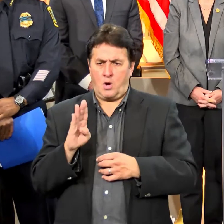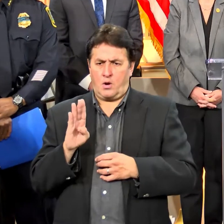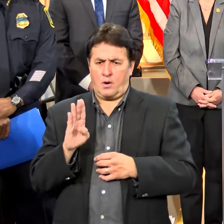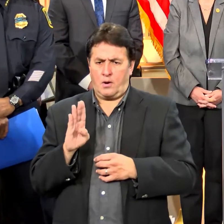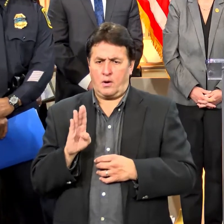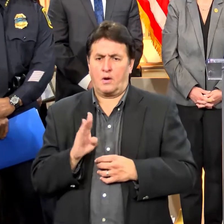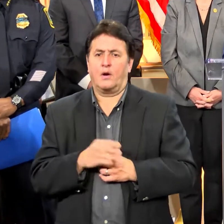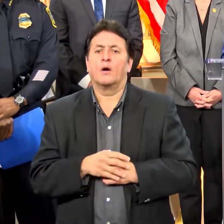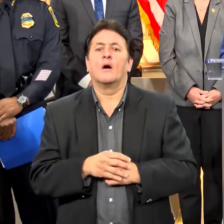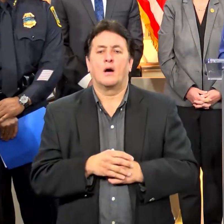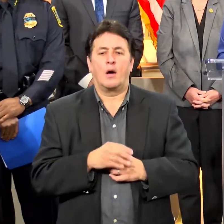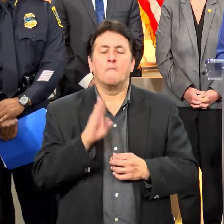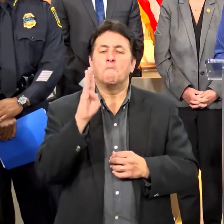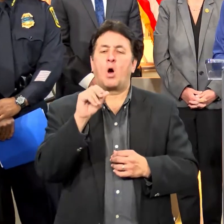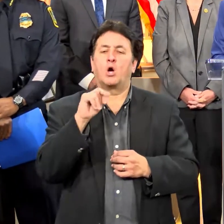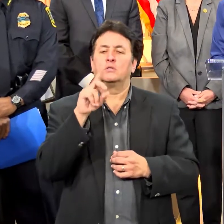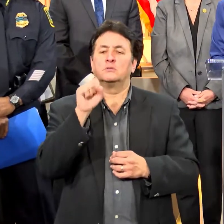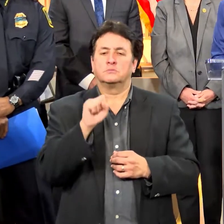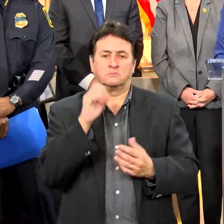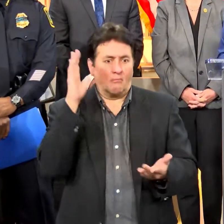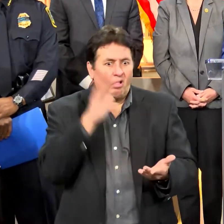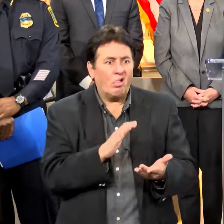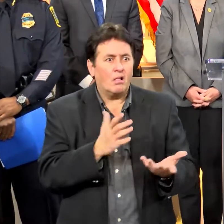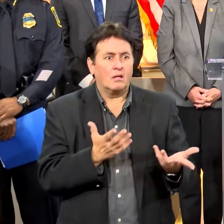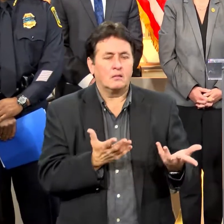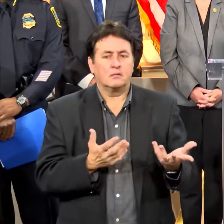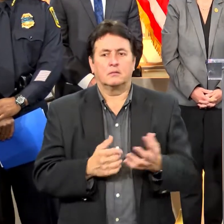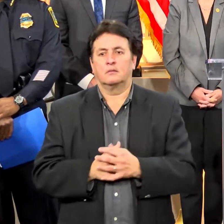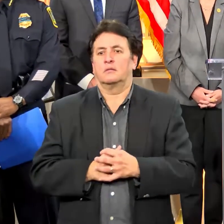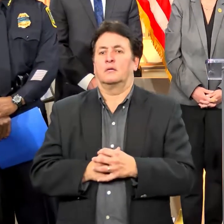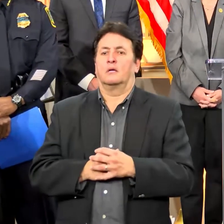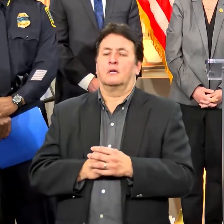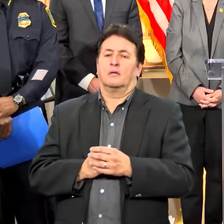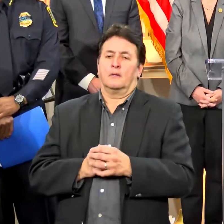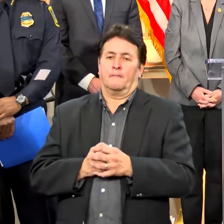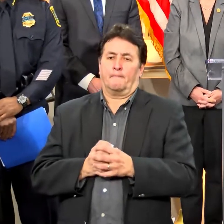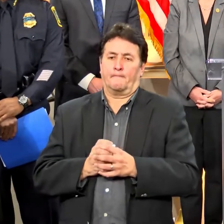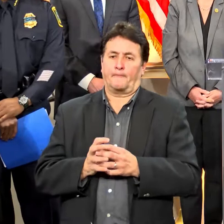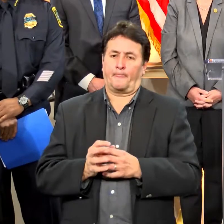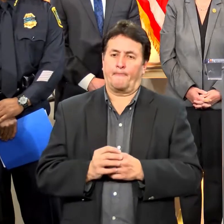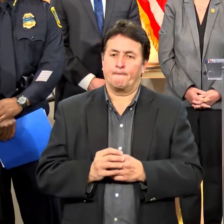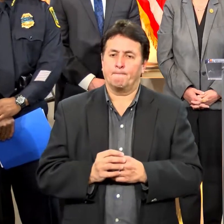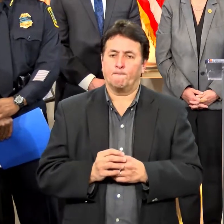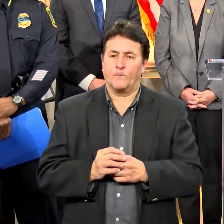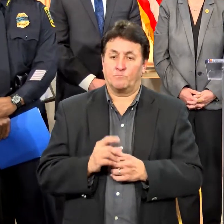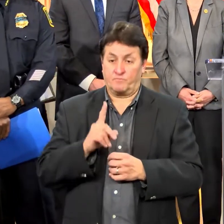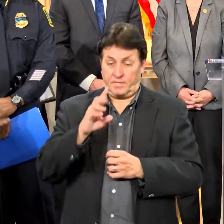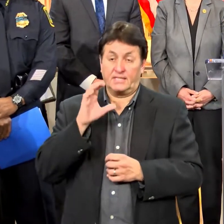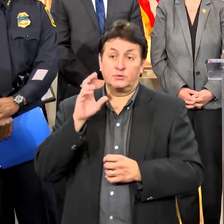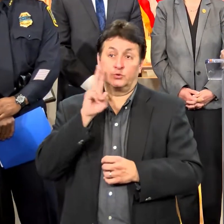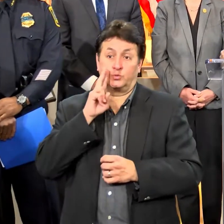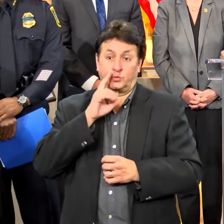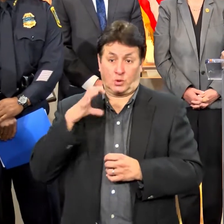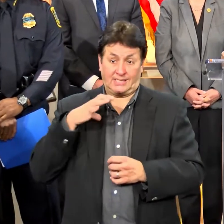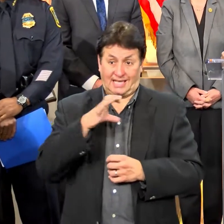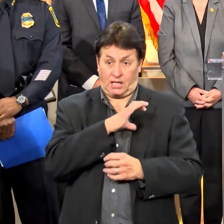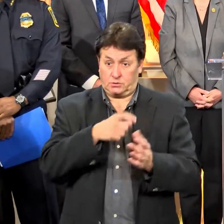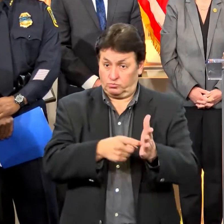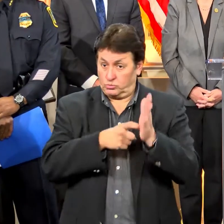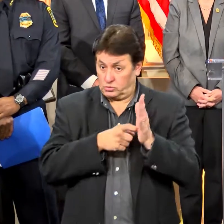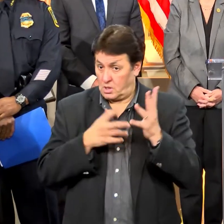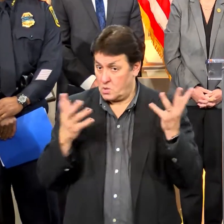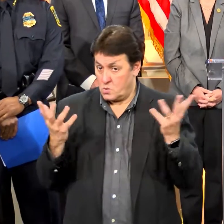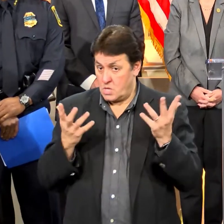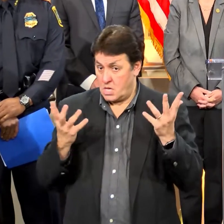to draft an ordinance for the consideration by the Houston City Council, which will require that a bail bond